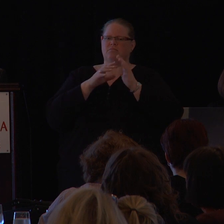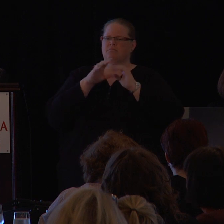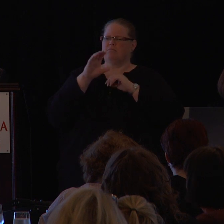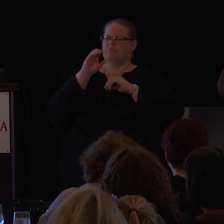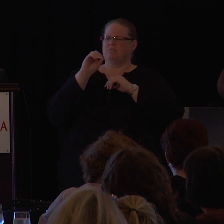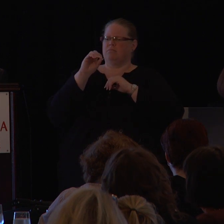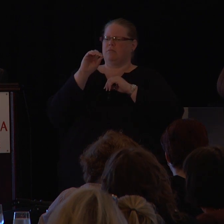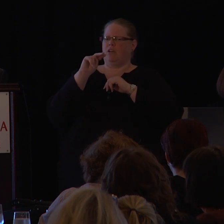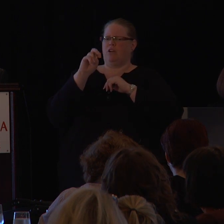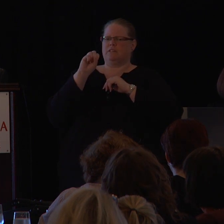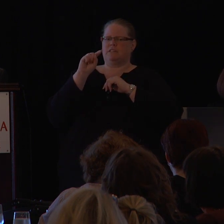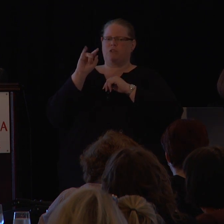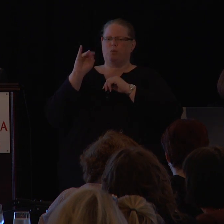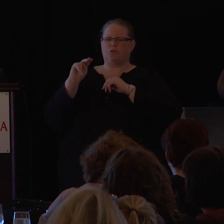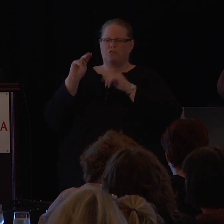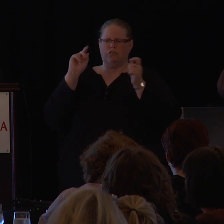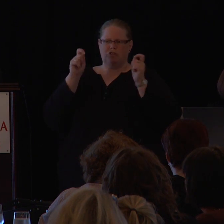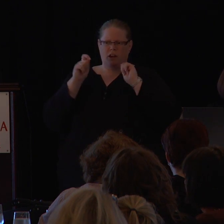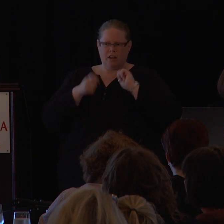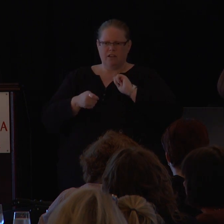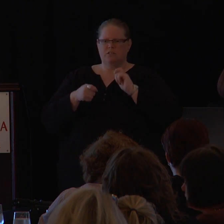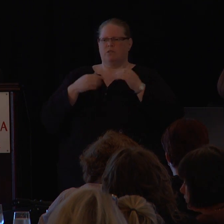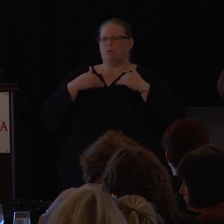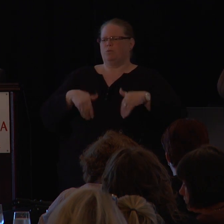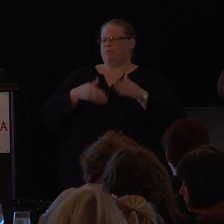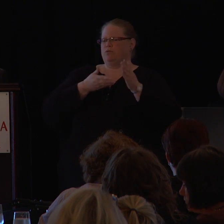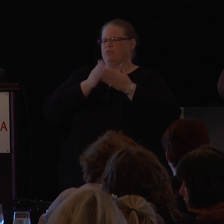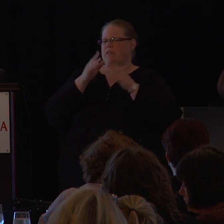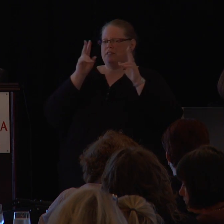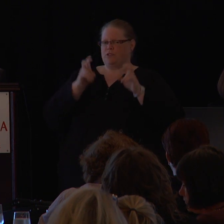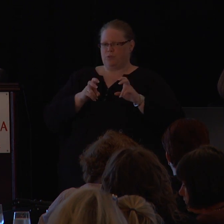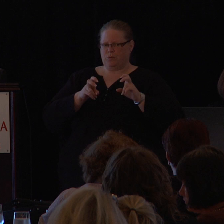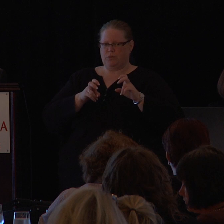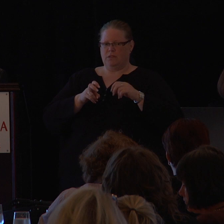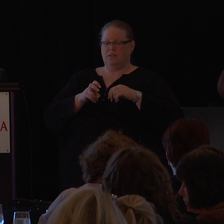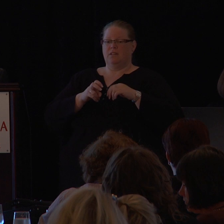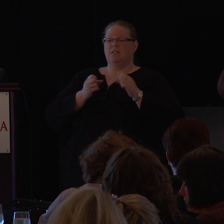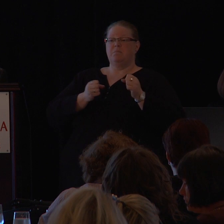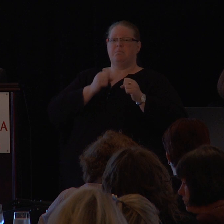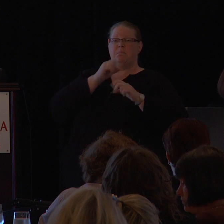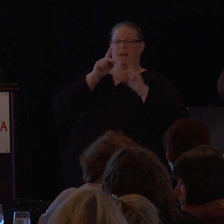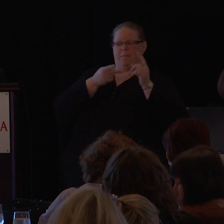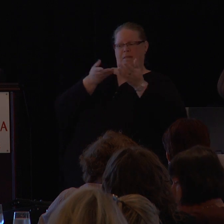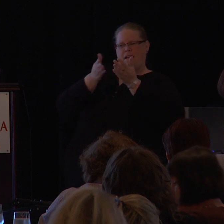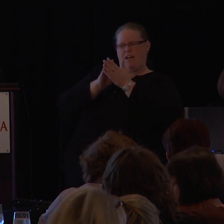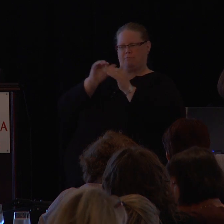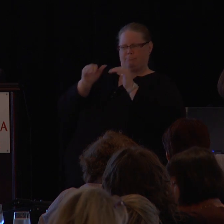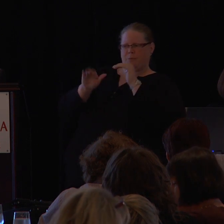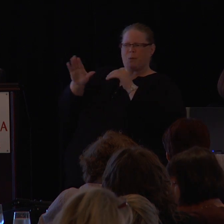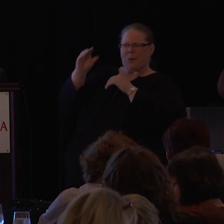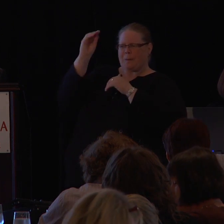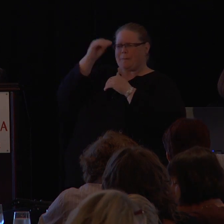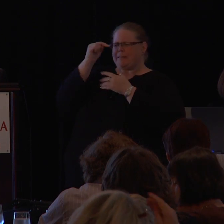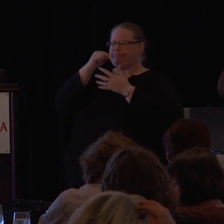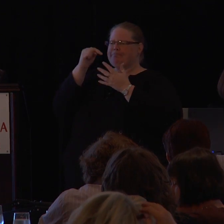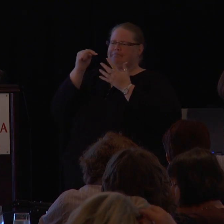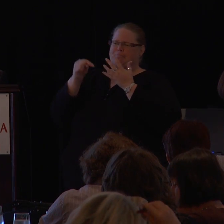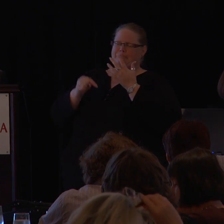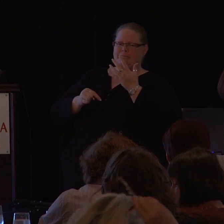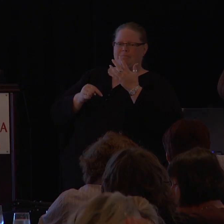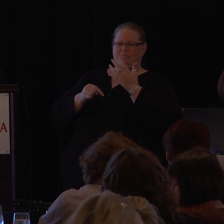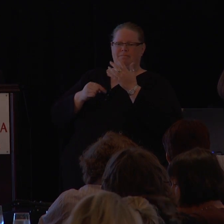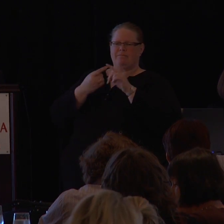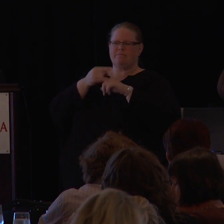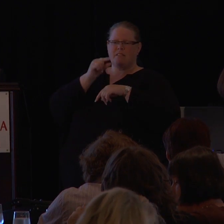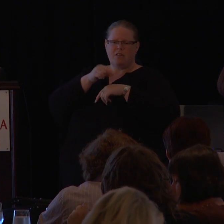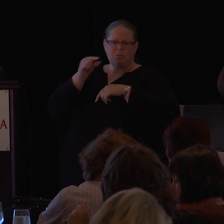Rights issues. His respected opinions are sought by academics, public policy makers, government,